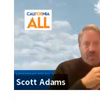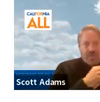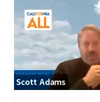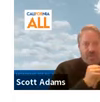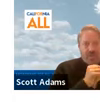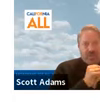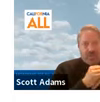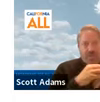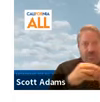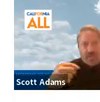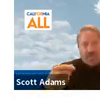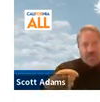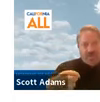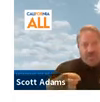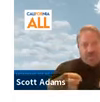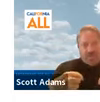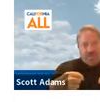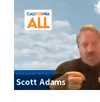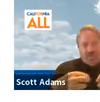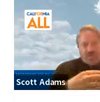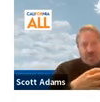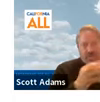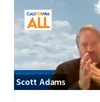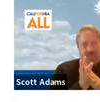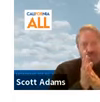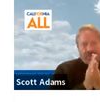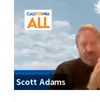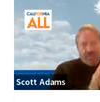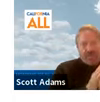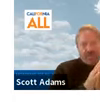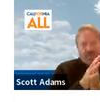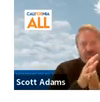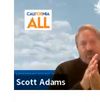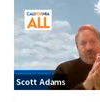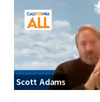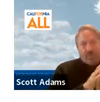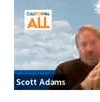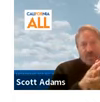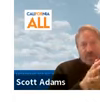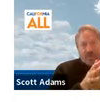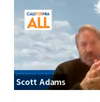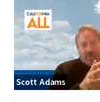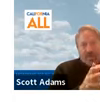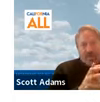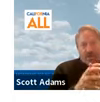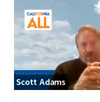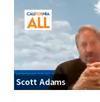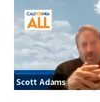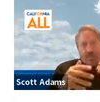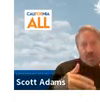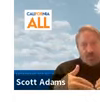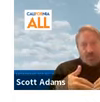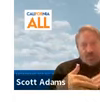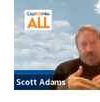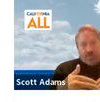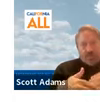talks some about that. And there is a paper version of the survey so that folks who are promoting it can